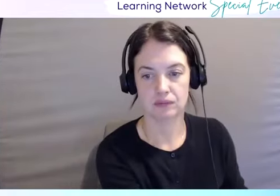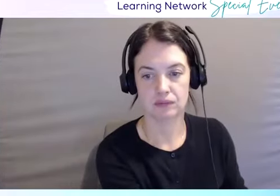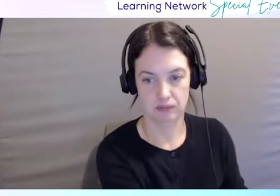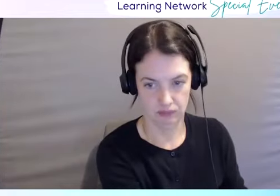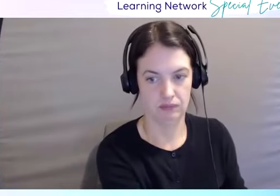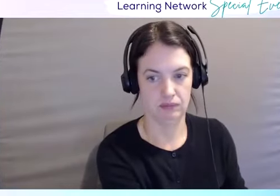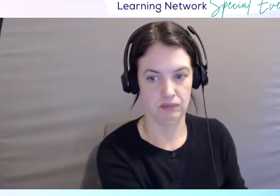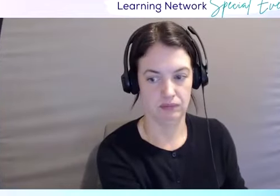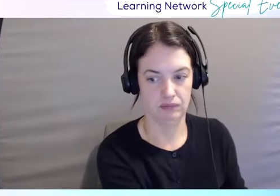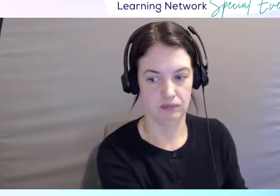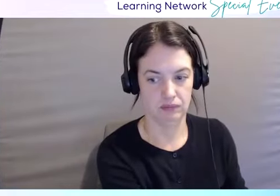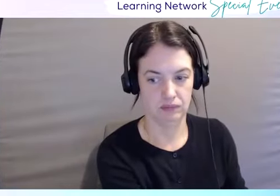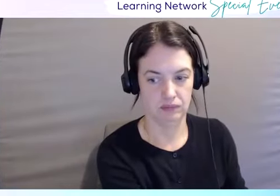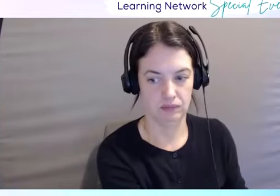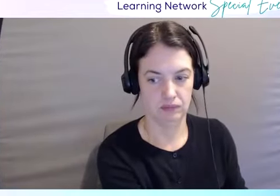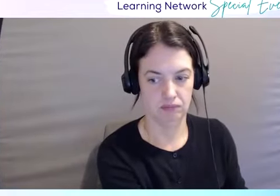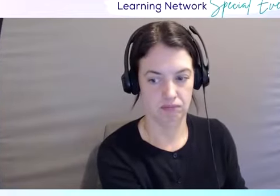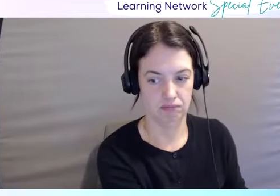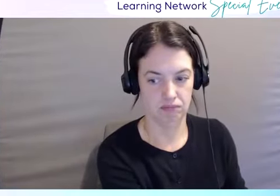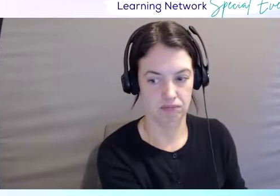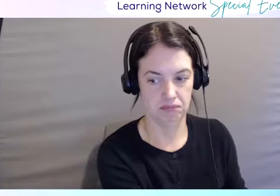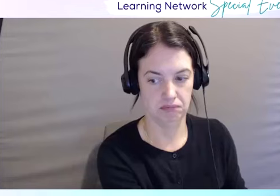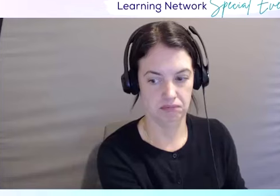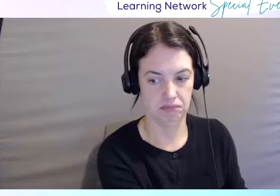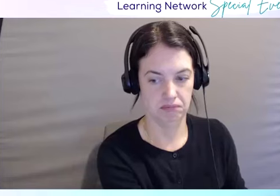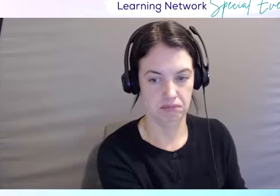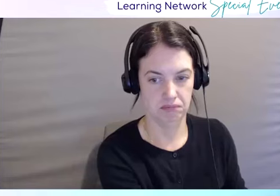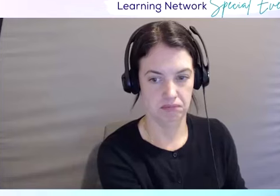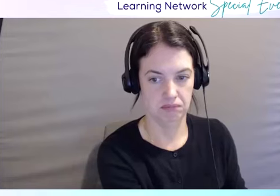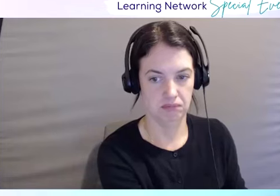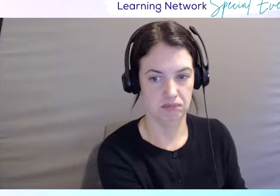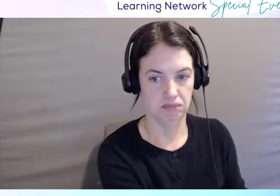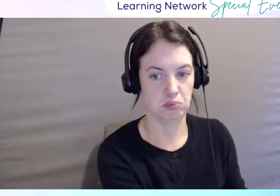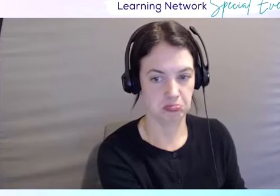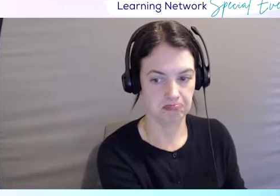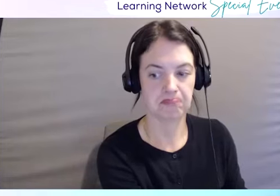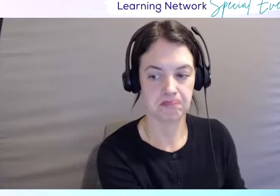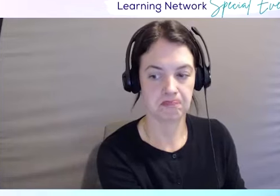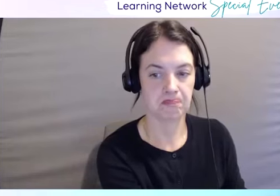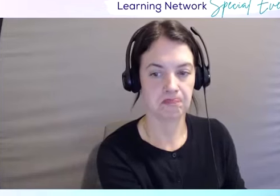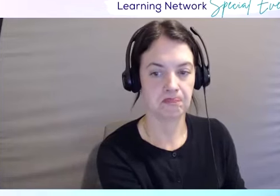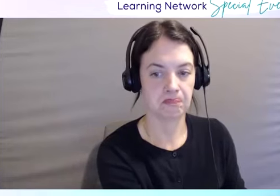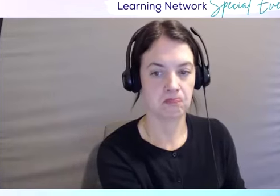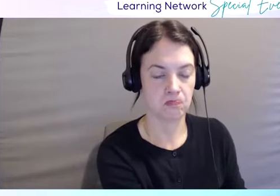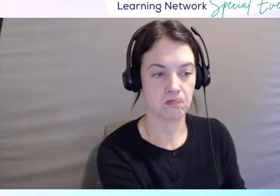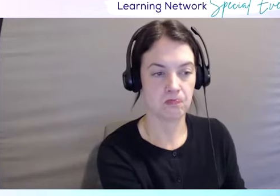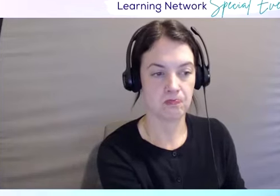of our testing. And just the way they describe their approach is that linkage of